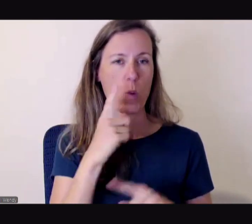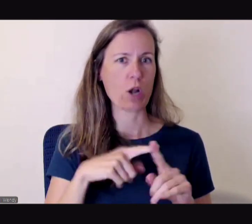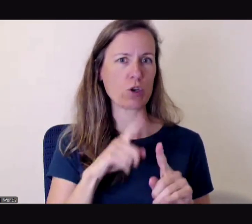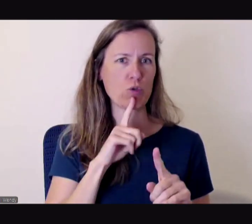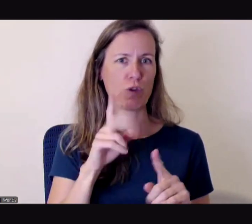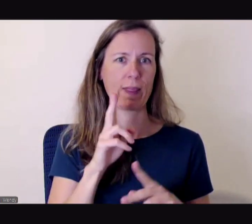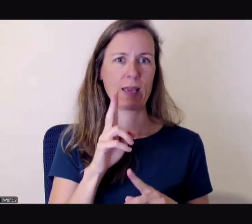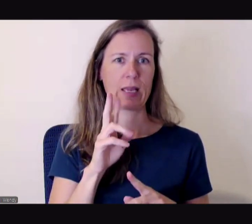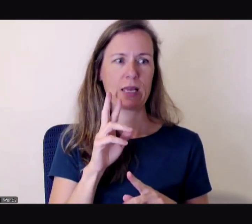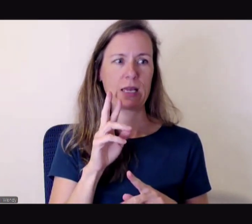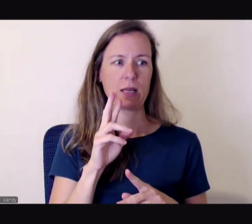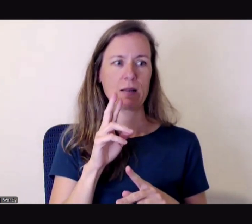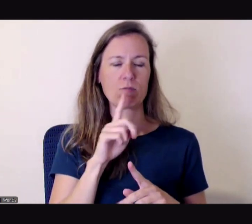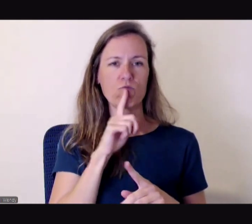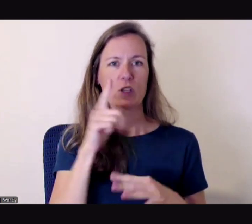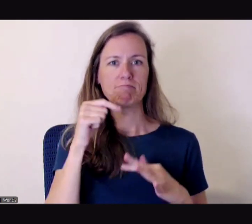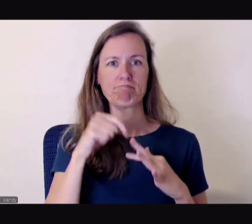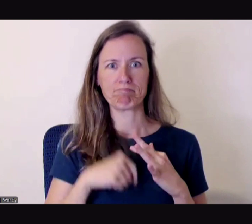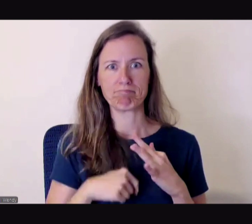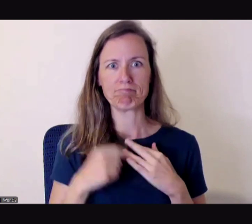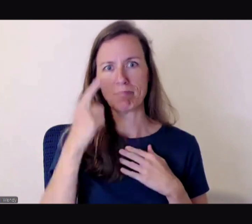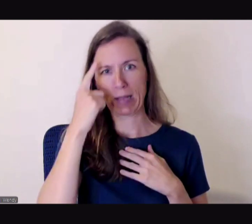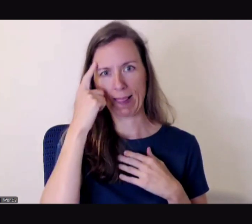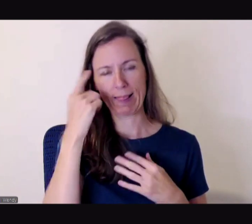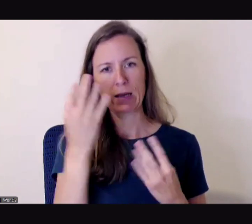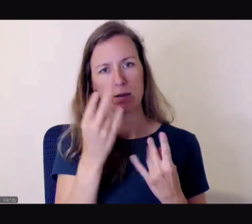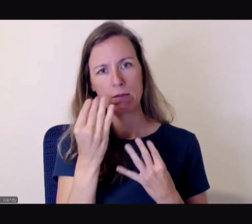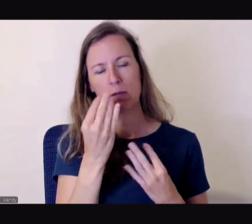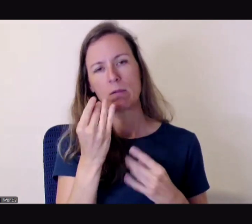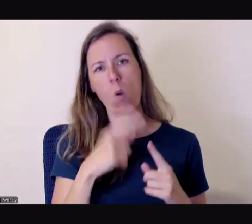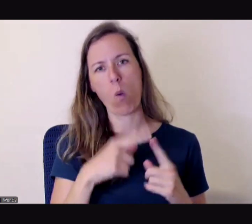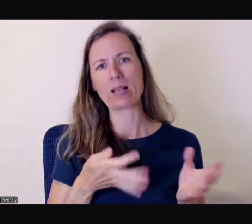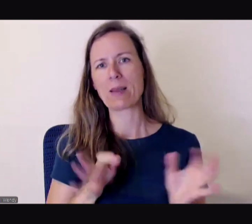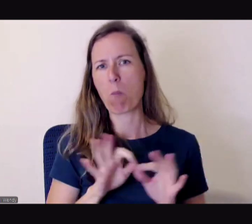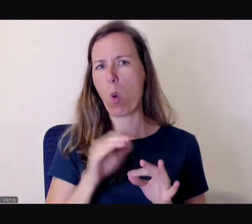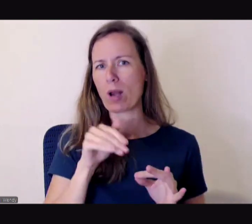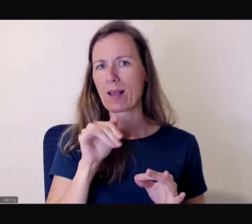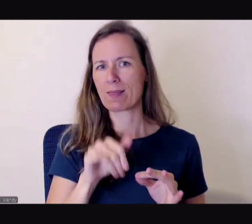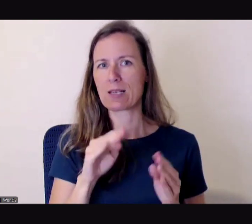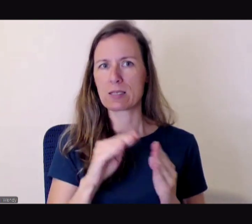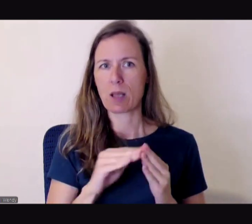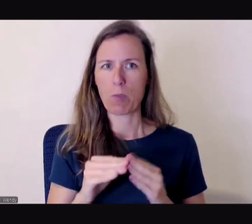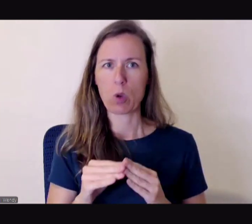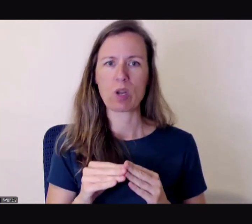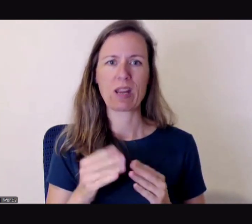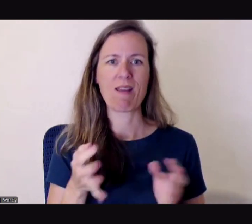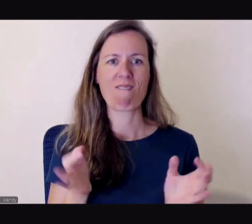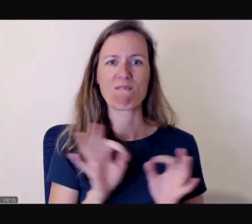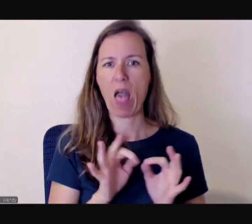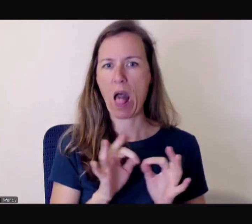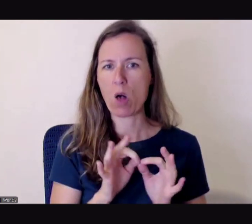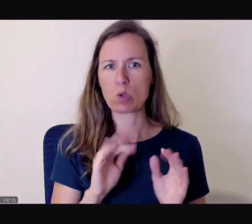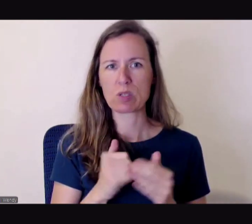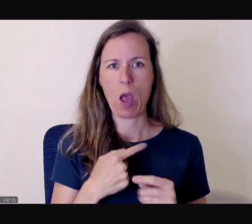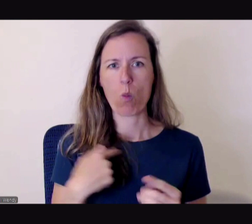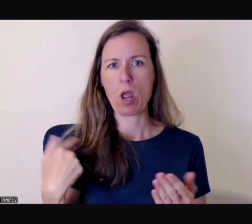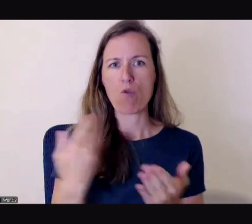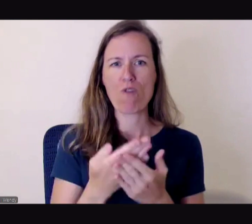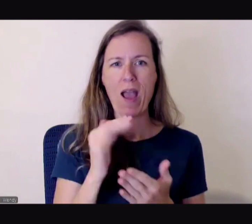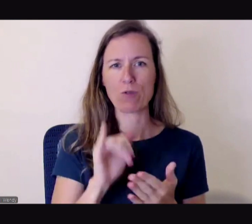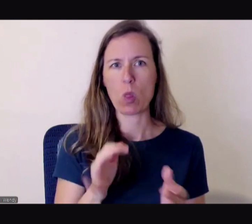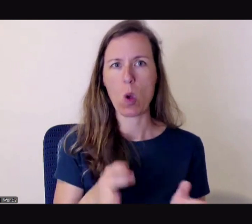this community and what do we value and how we get to those values and how we get to where we want to